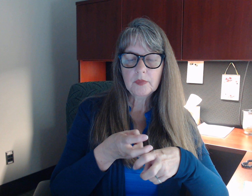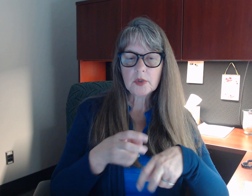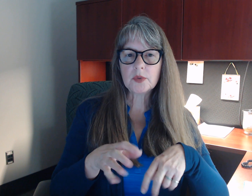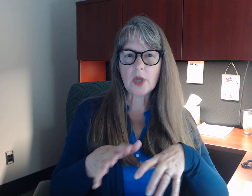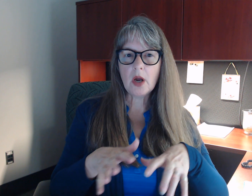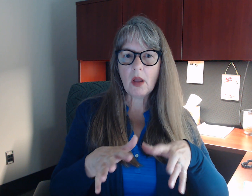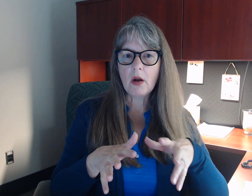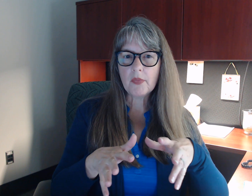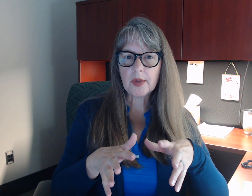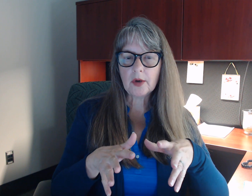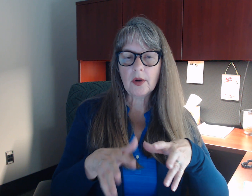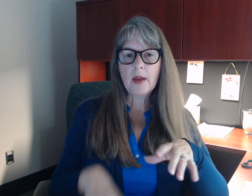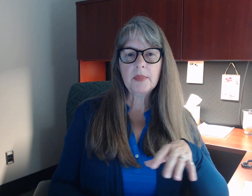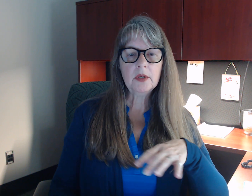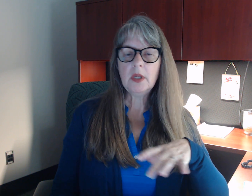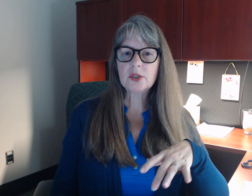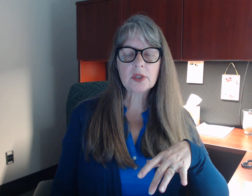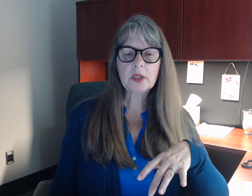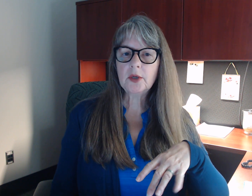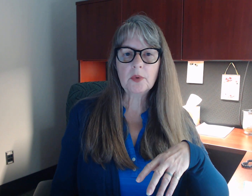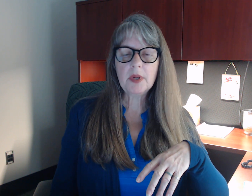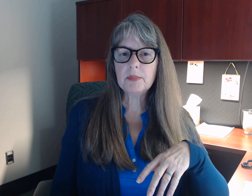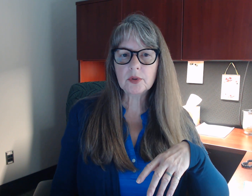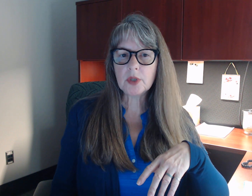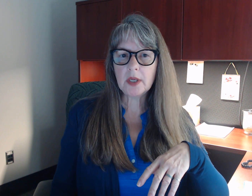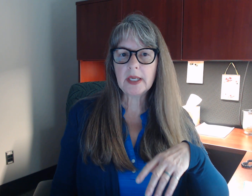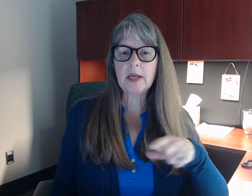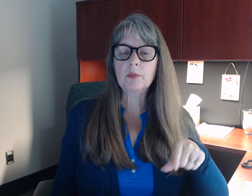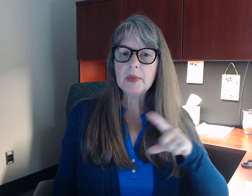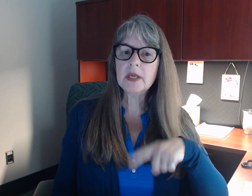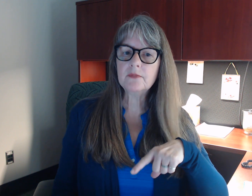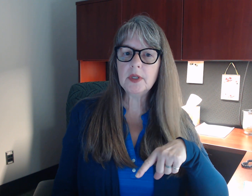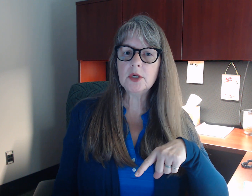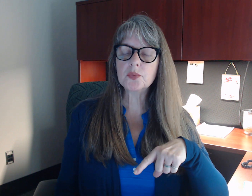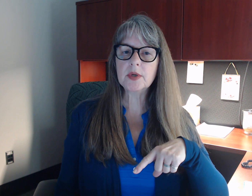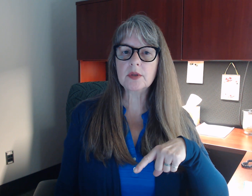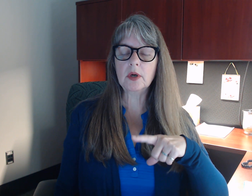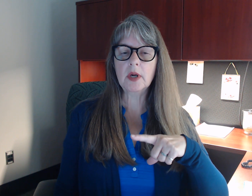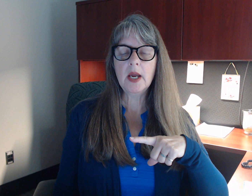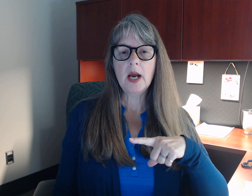So it's all on there, but it's clear when people are talking, and when we get finished with our